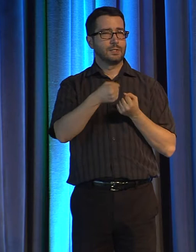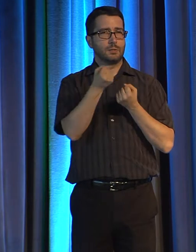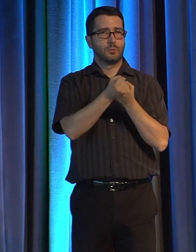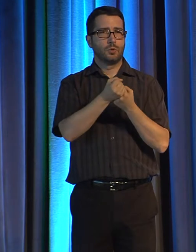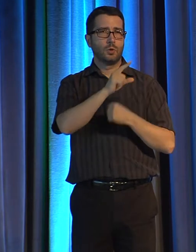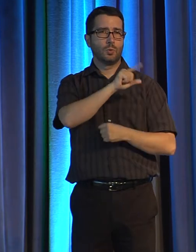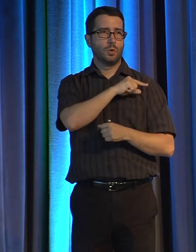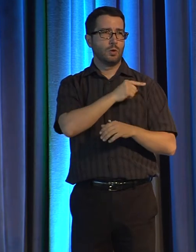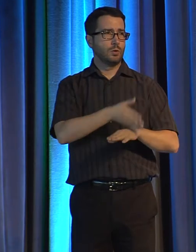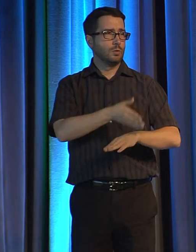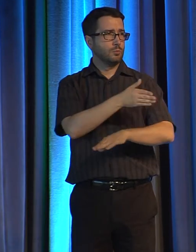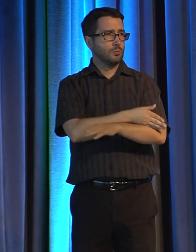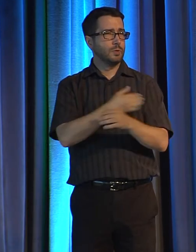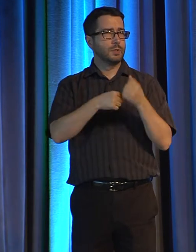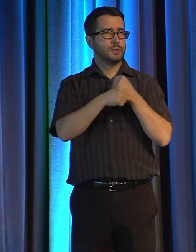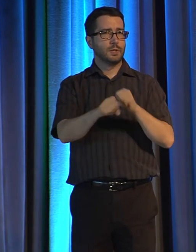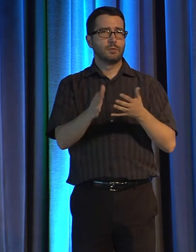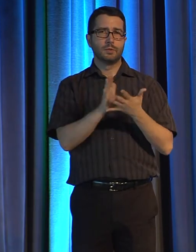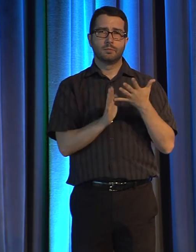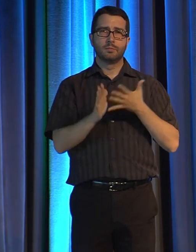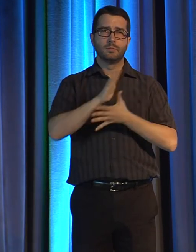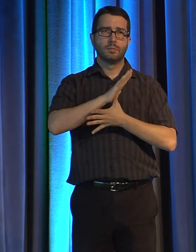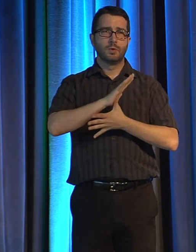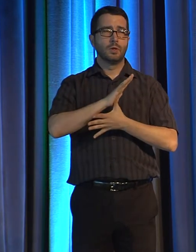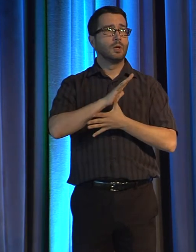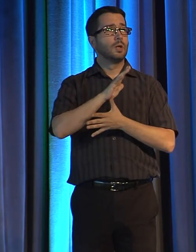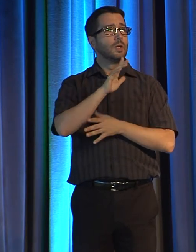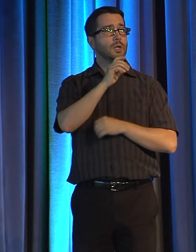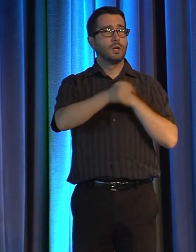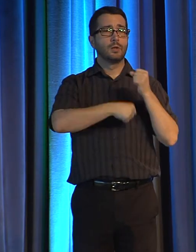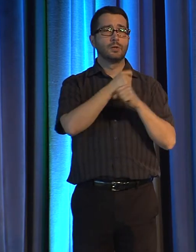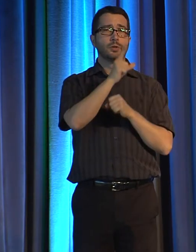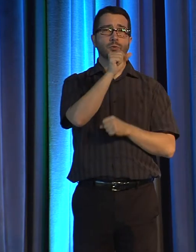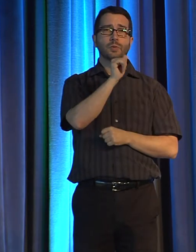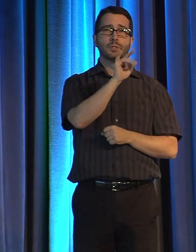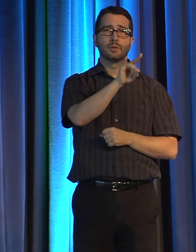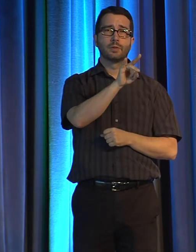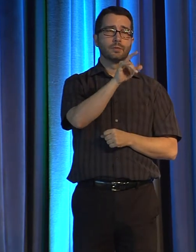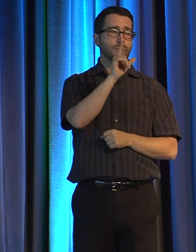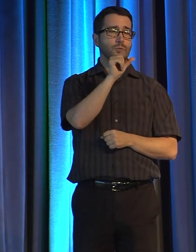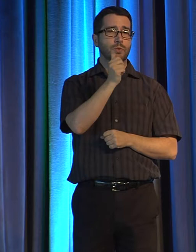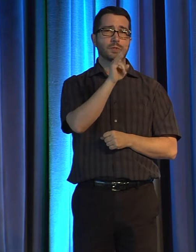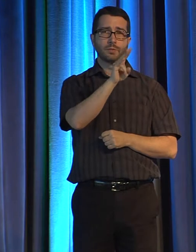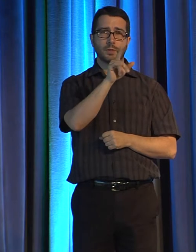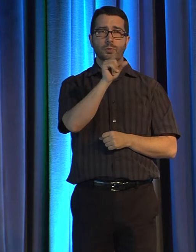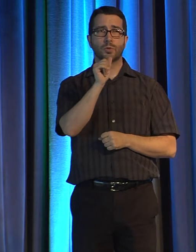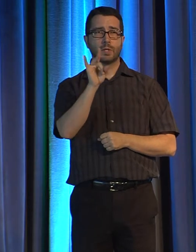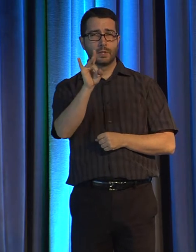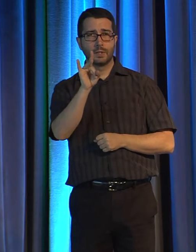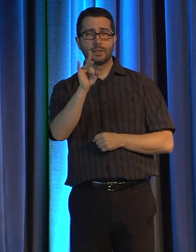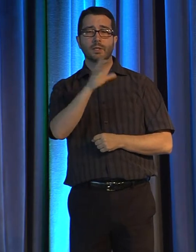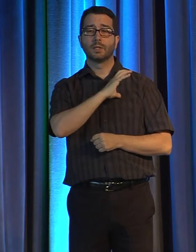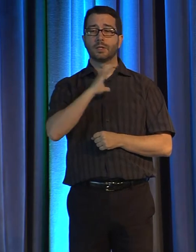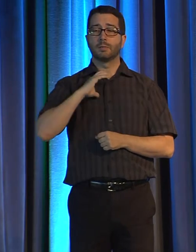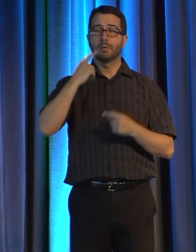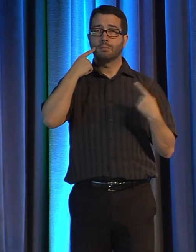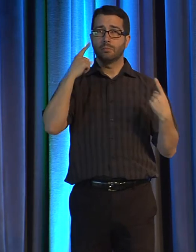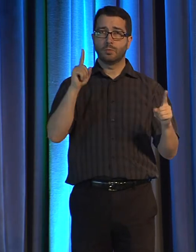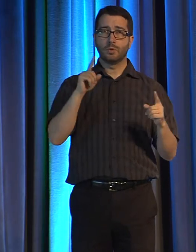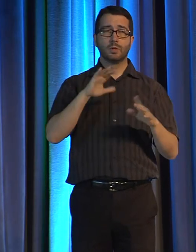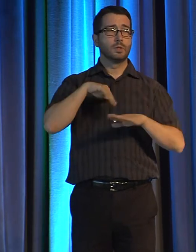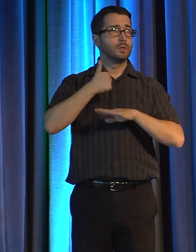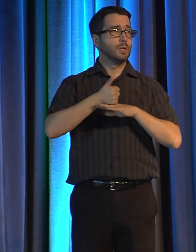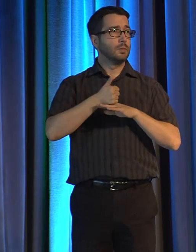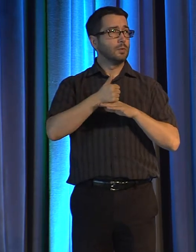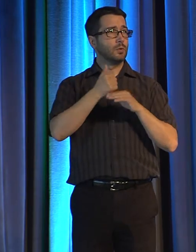safety priorities. Throughout the 2017-2018, the committee monitored the achievement of organizational